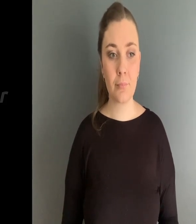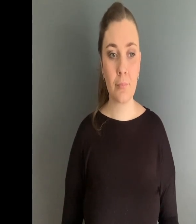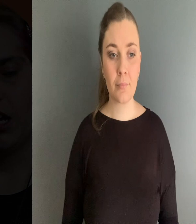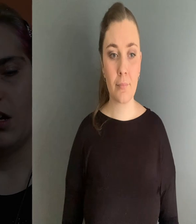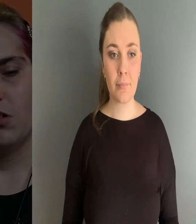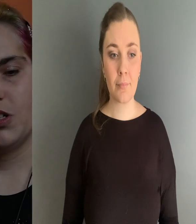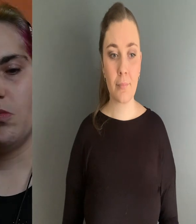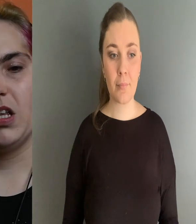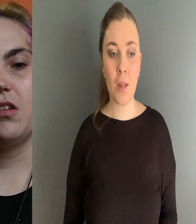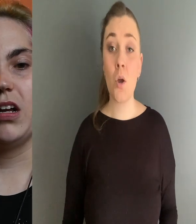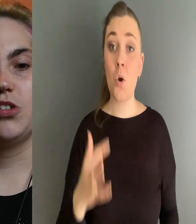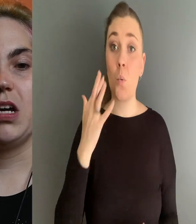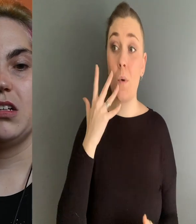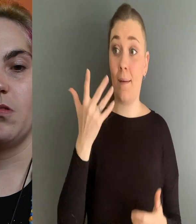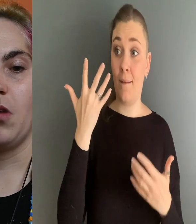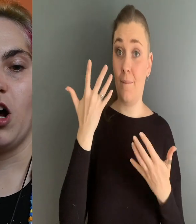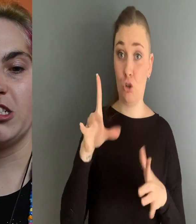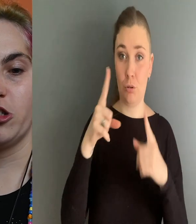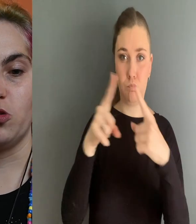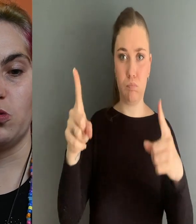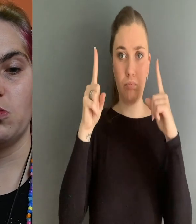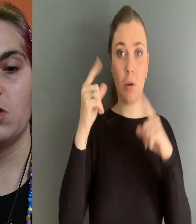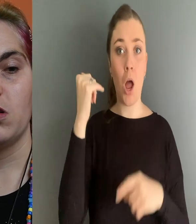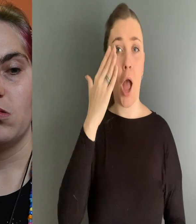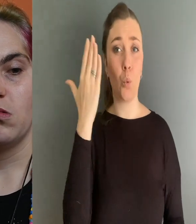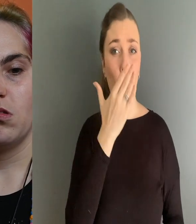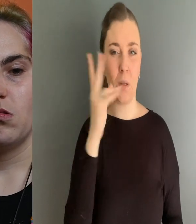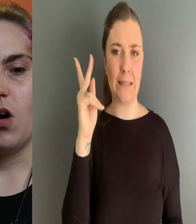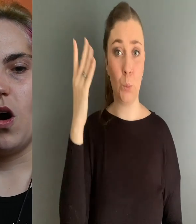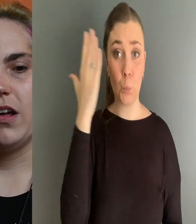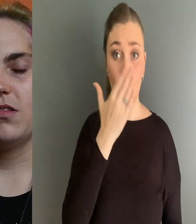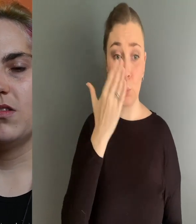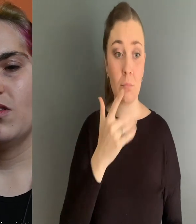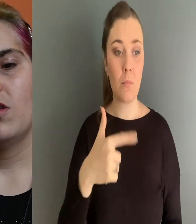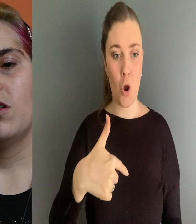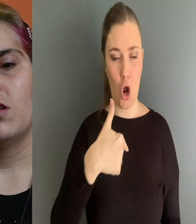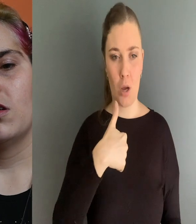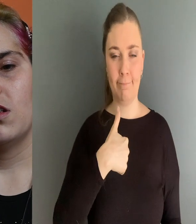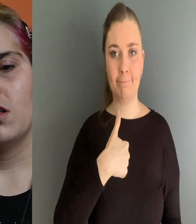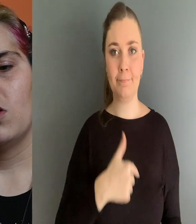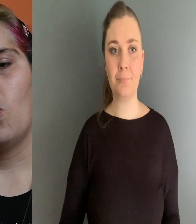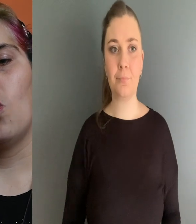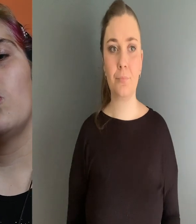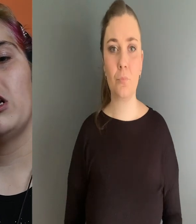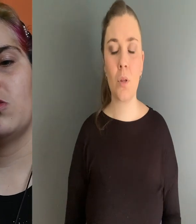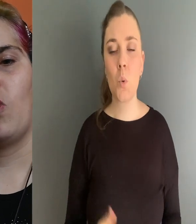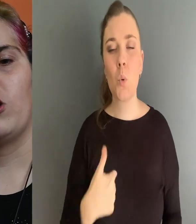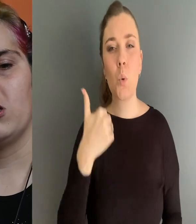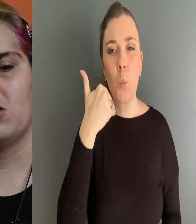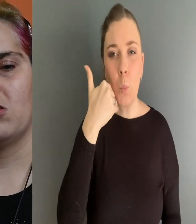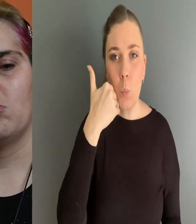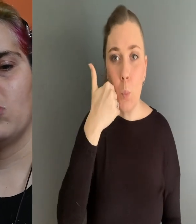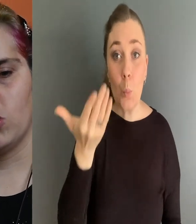so when i graduated from high school i always